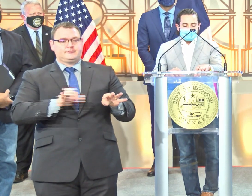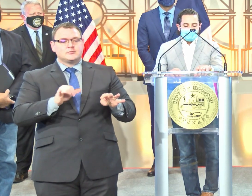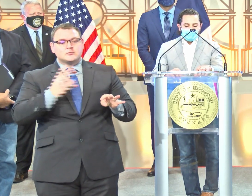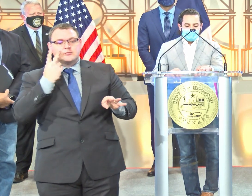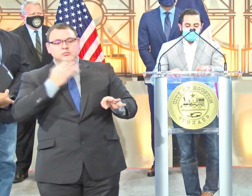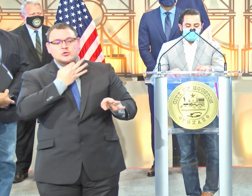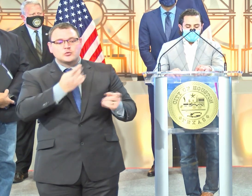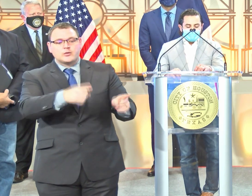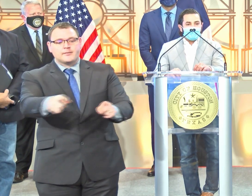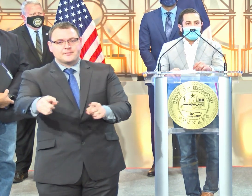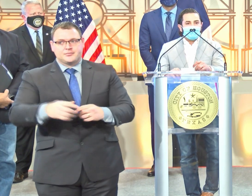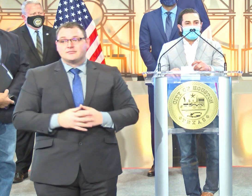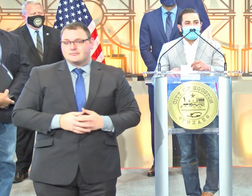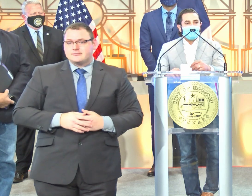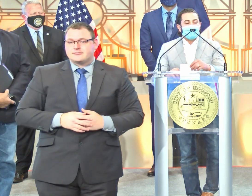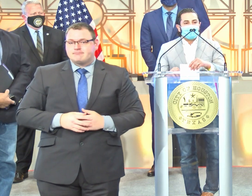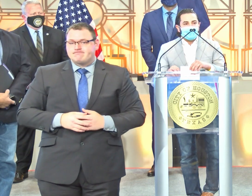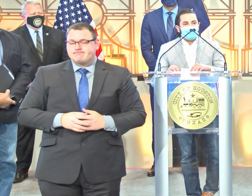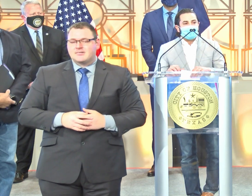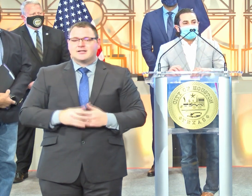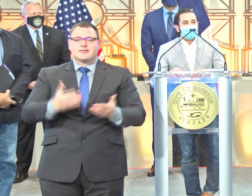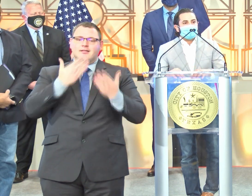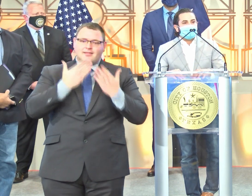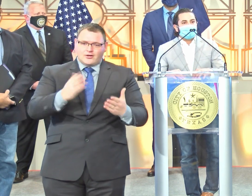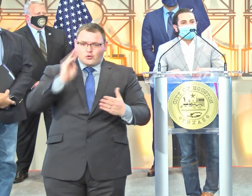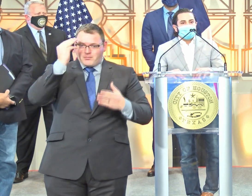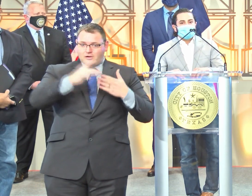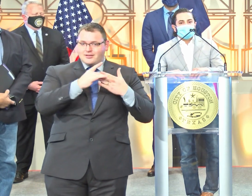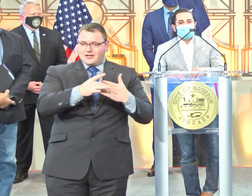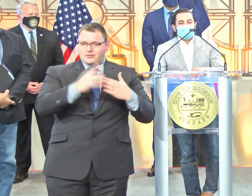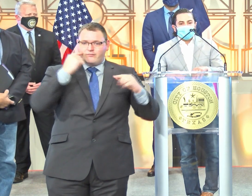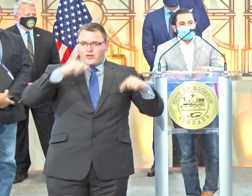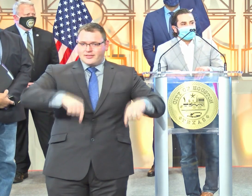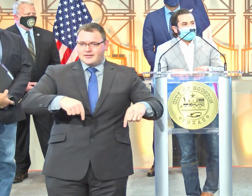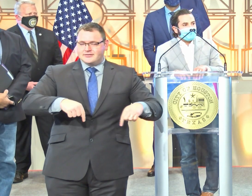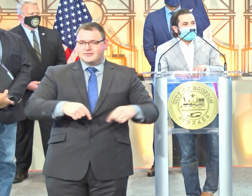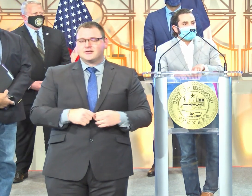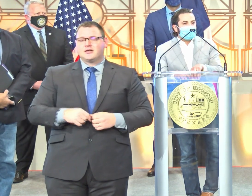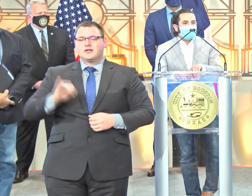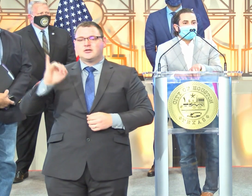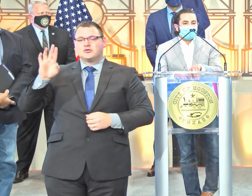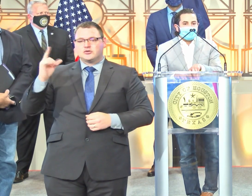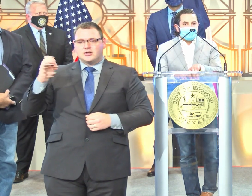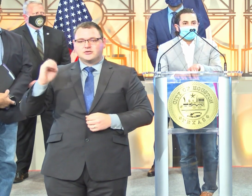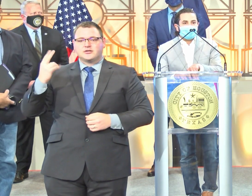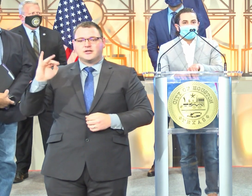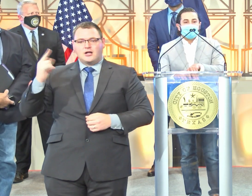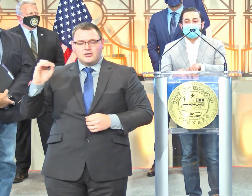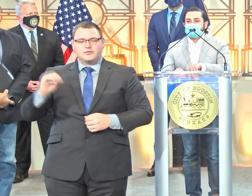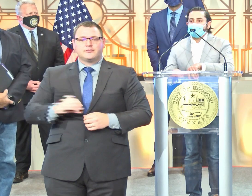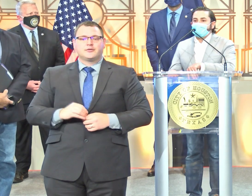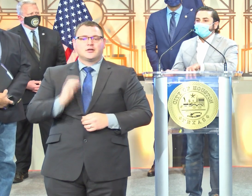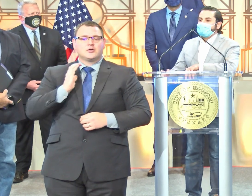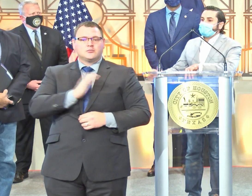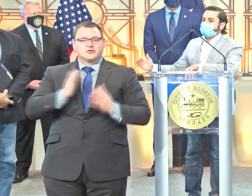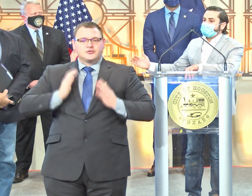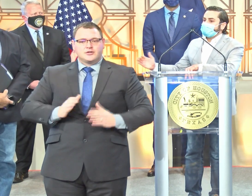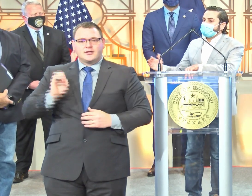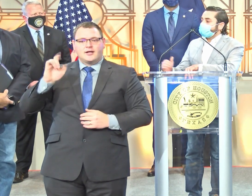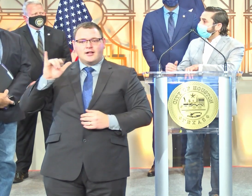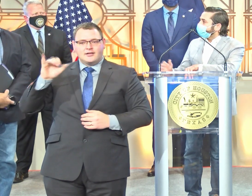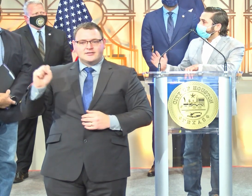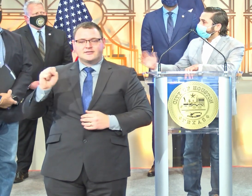on a daily basis, stay housed 2 years later. It is a very complicated process, to say the least. We have 11